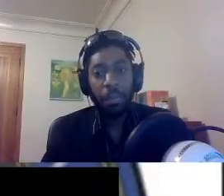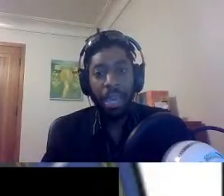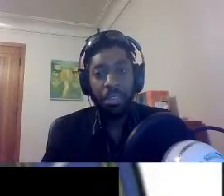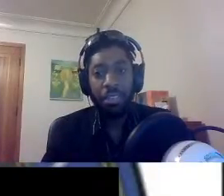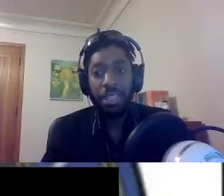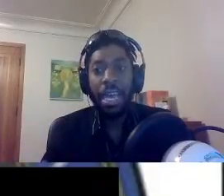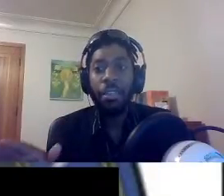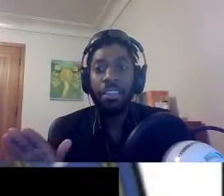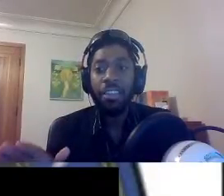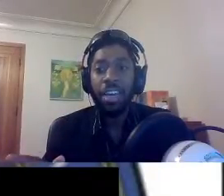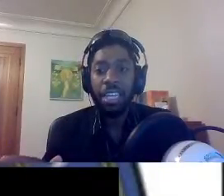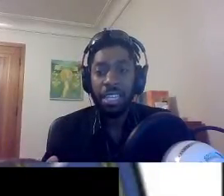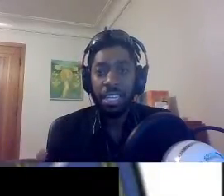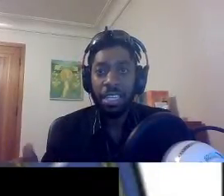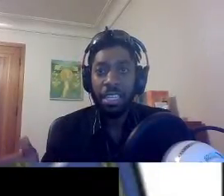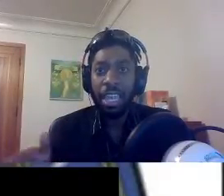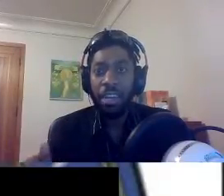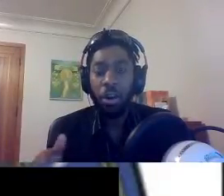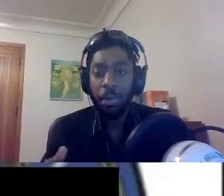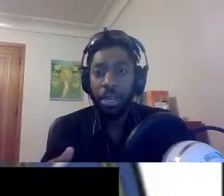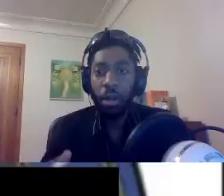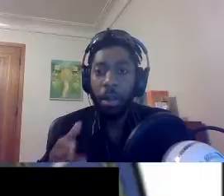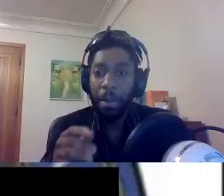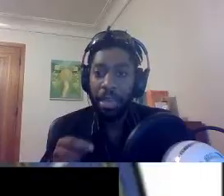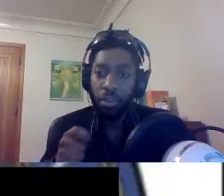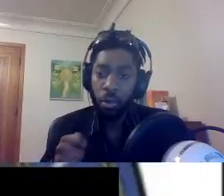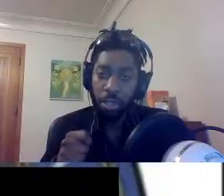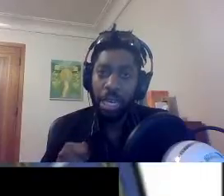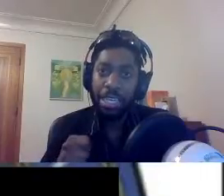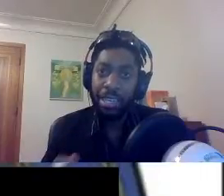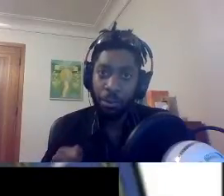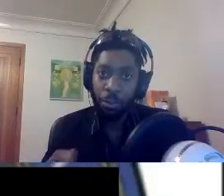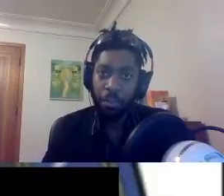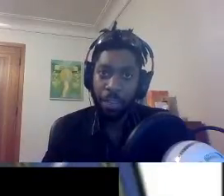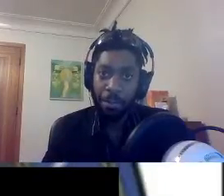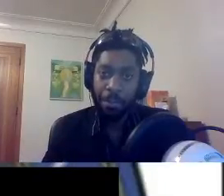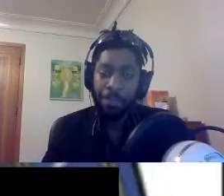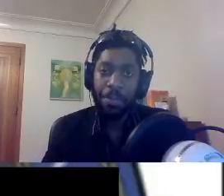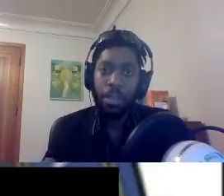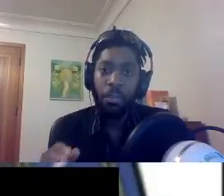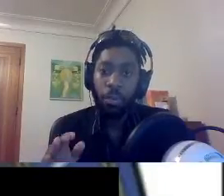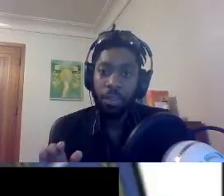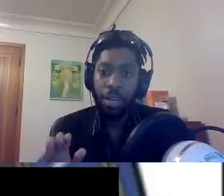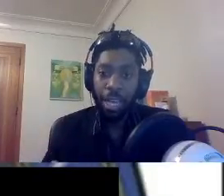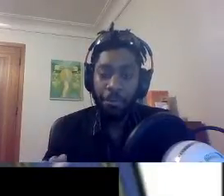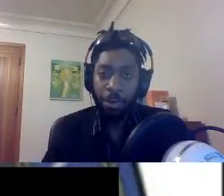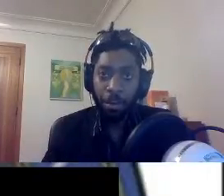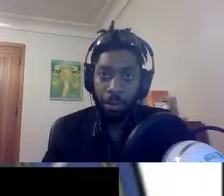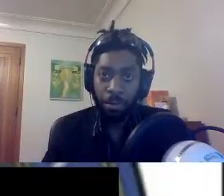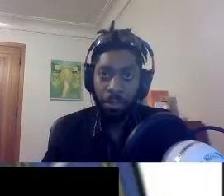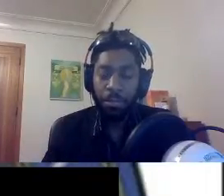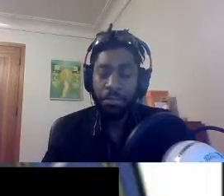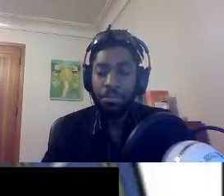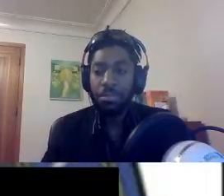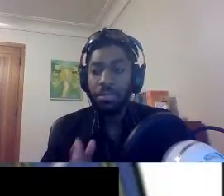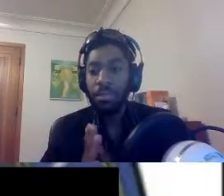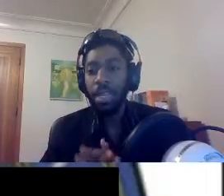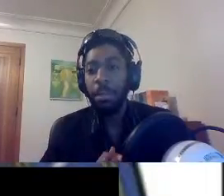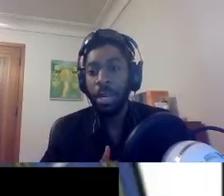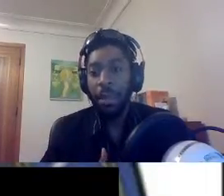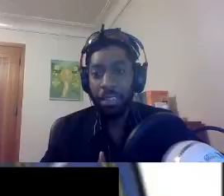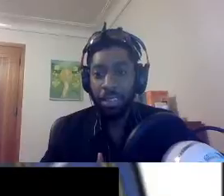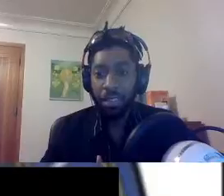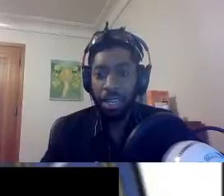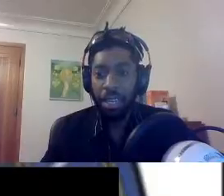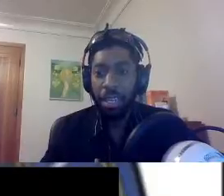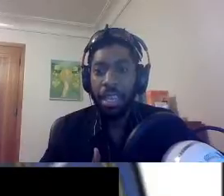wear the masks. Now, that's not a end-all be-all. A mask will not kill this thing. We're still going to have problems. But